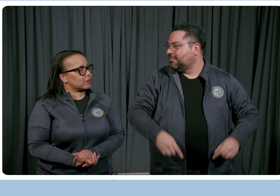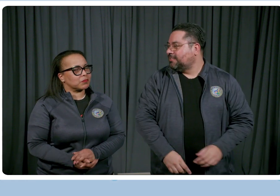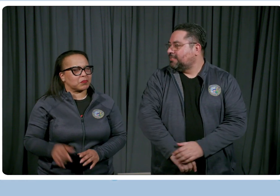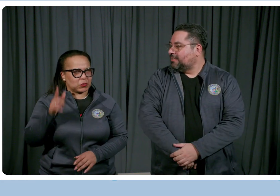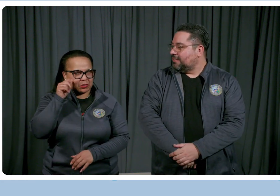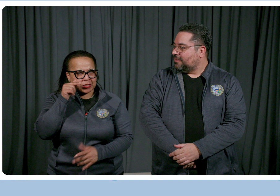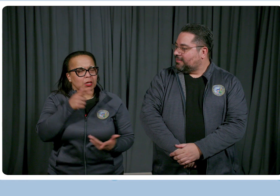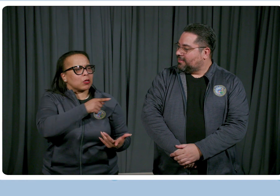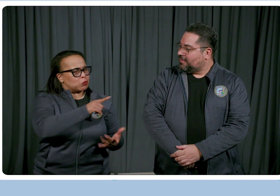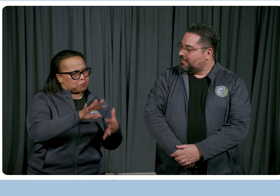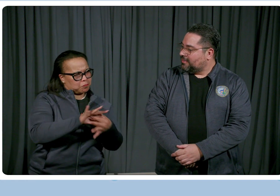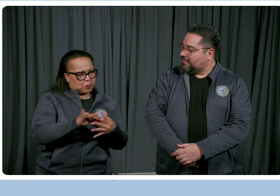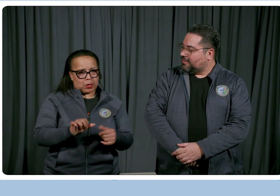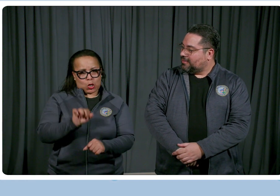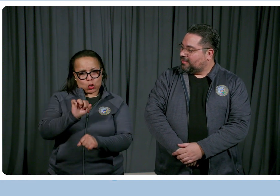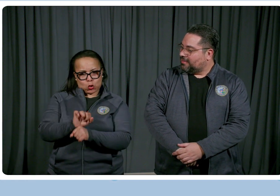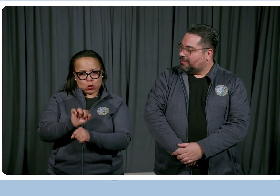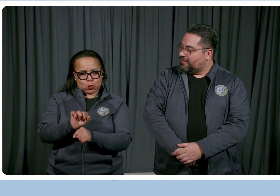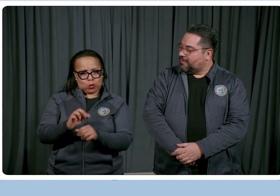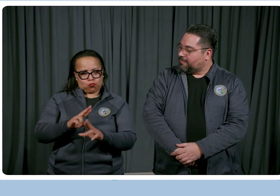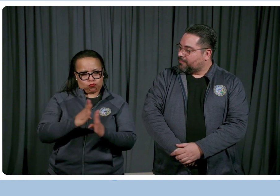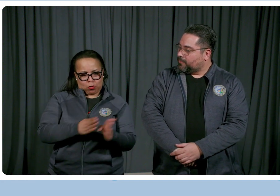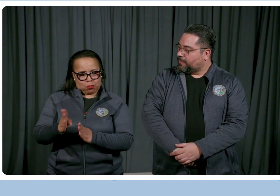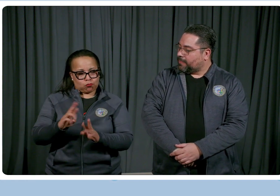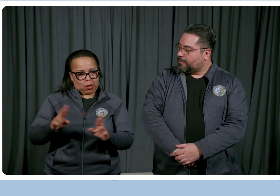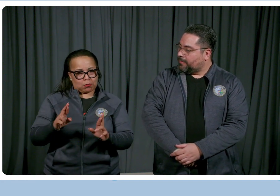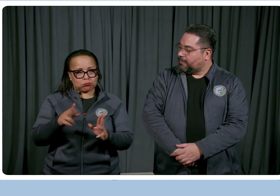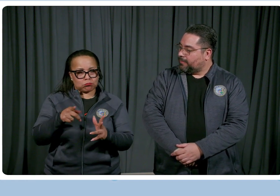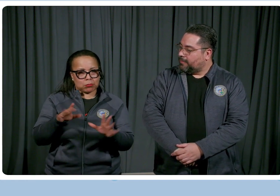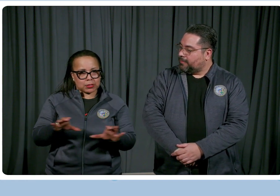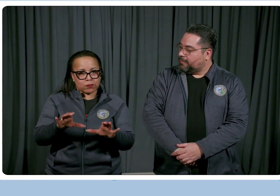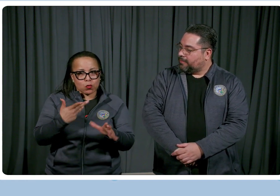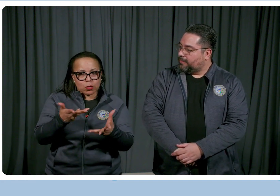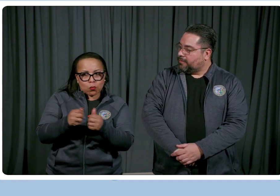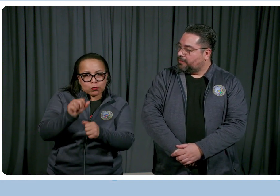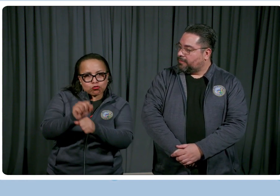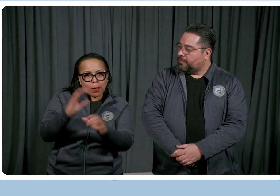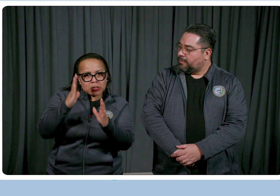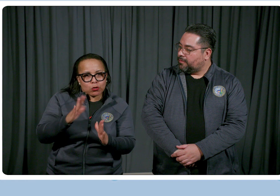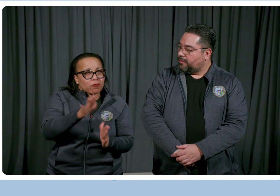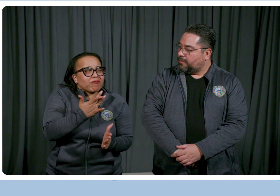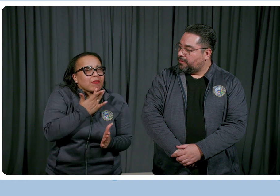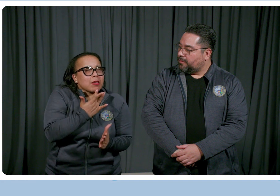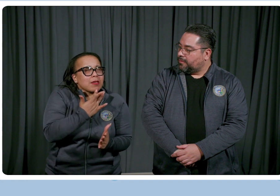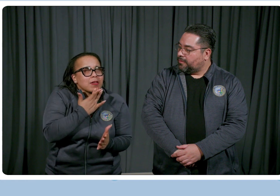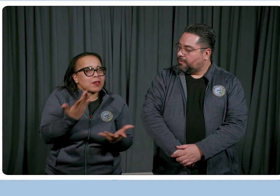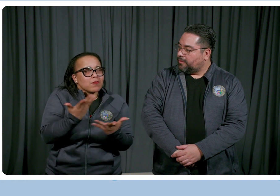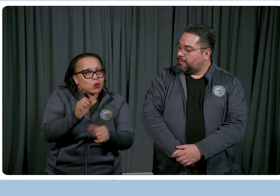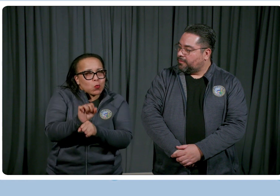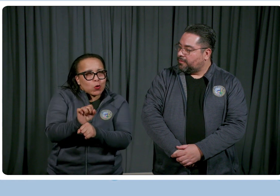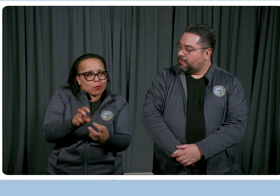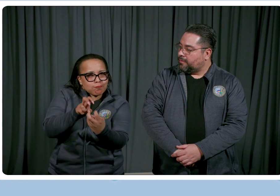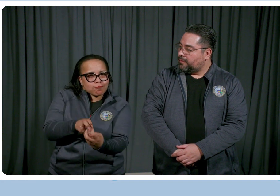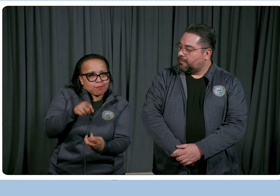you mentioned some of the career readiness activities that we do with job seekers. I'm curious, what's your favorite? What's your favorite